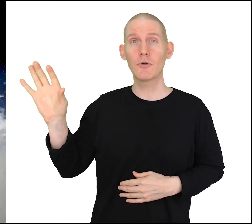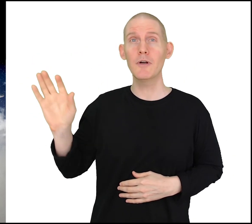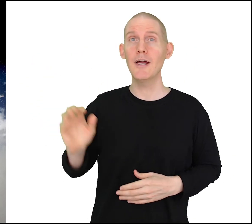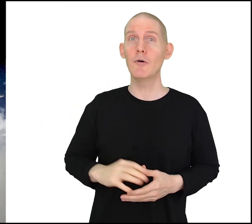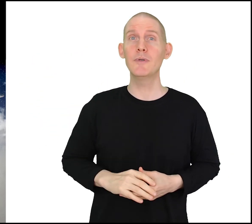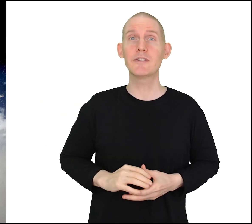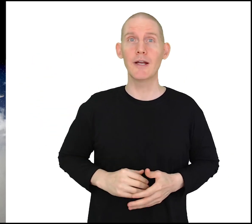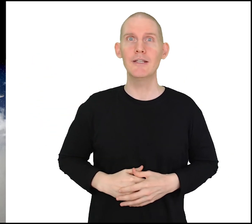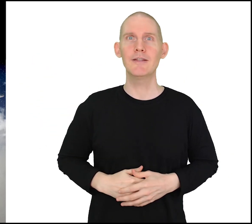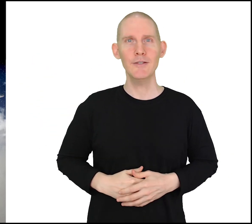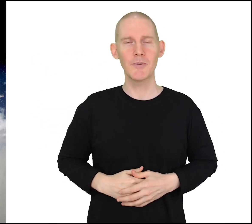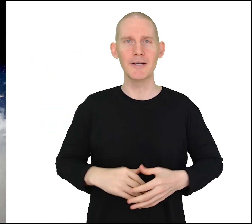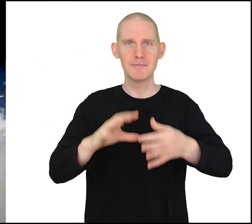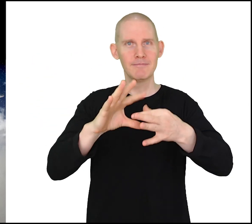I will be signing it this way.